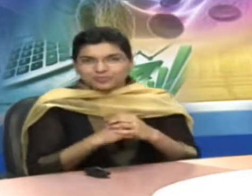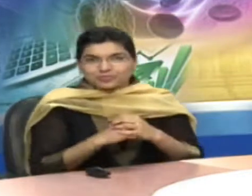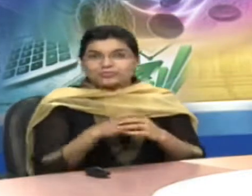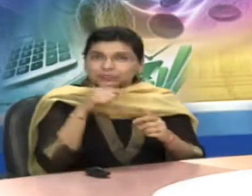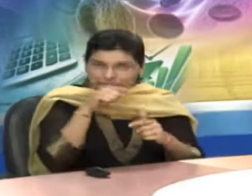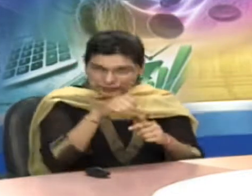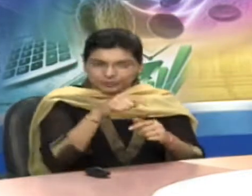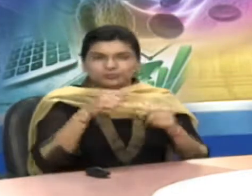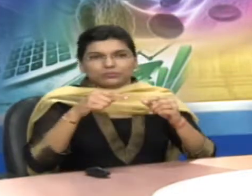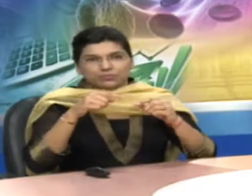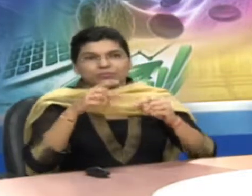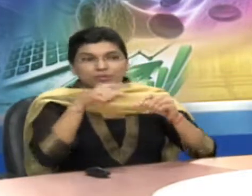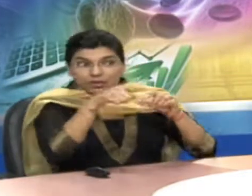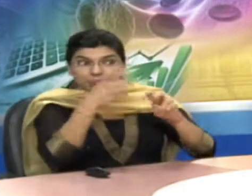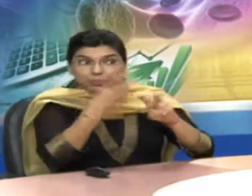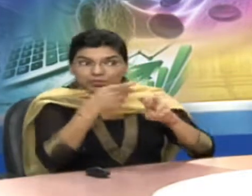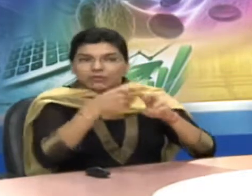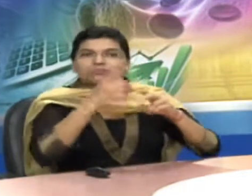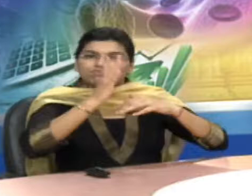You can see the image on the screen also.